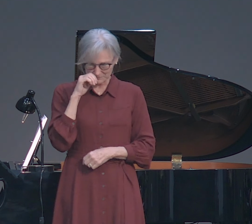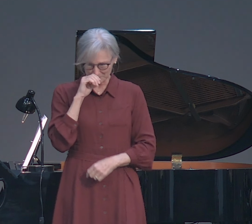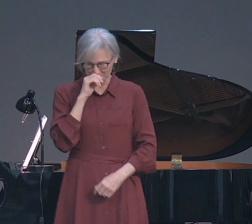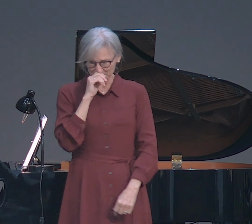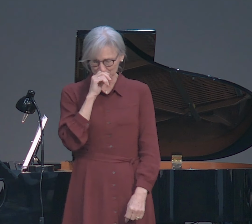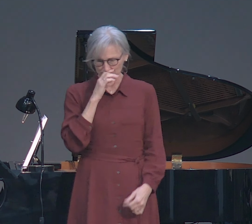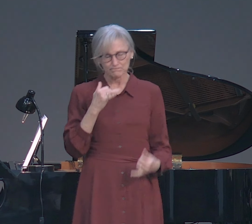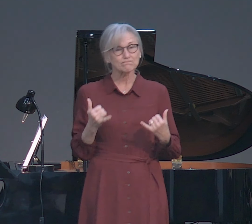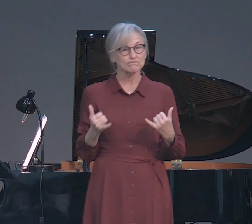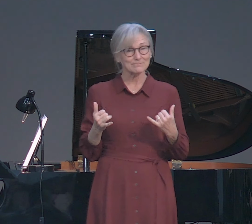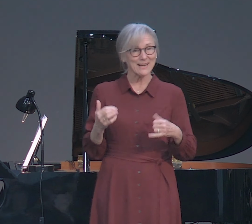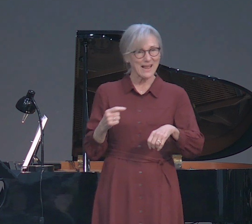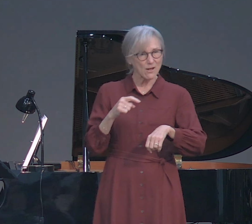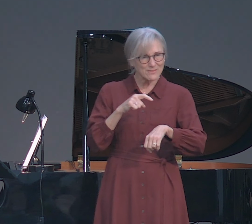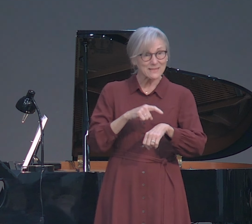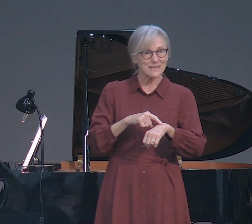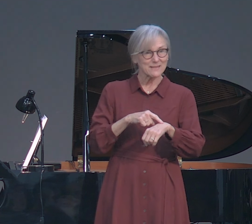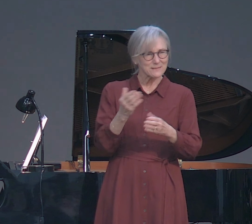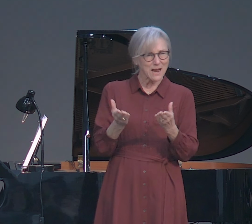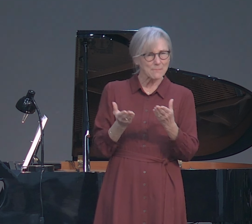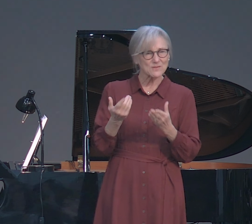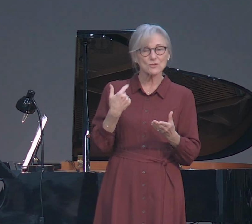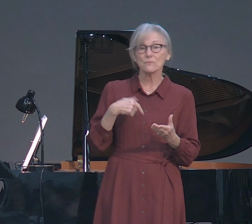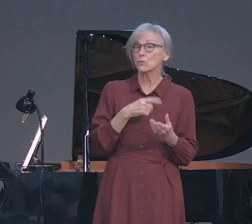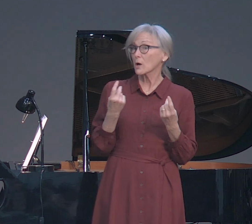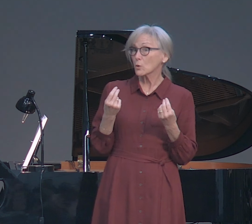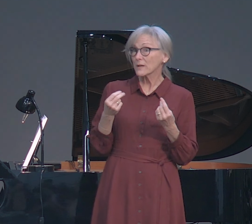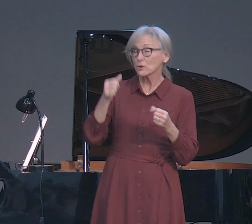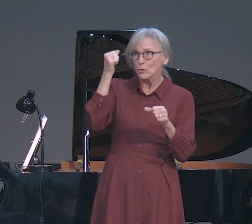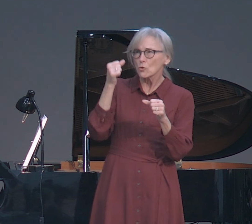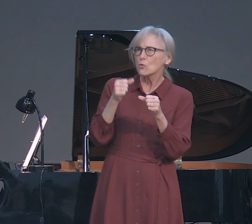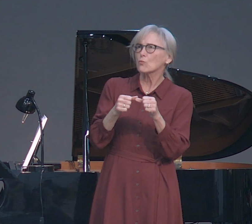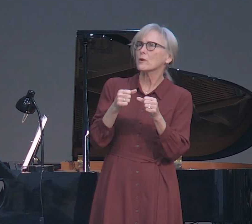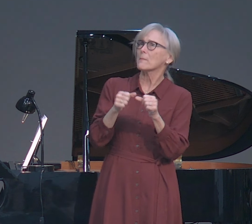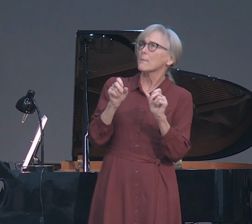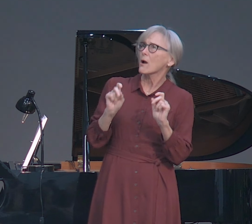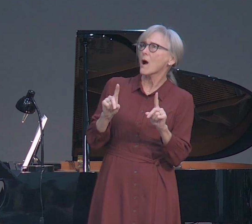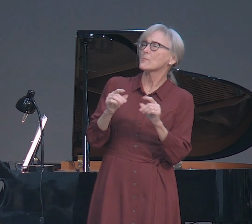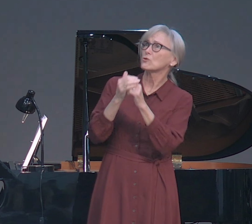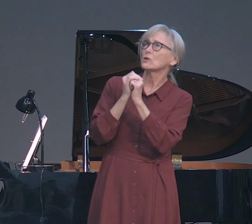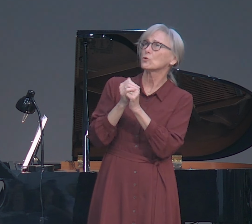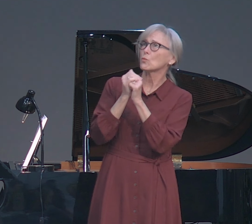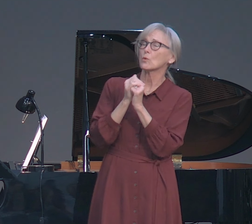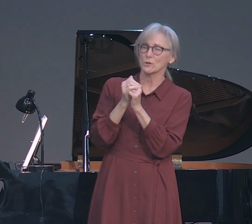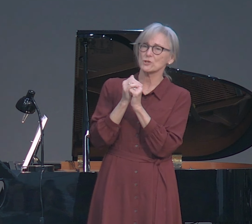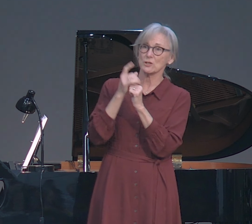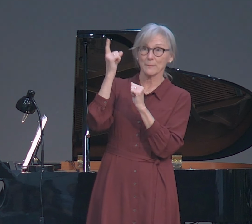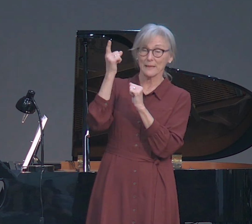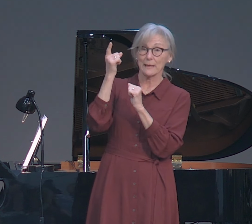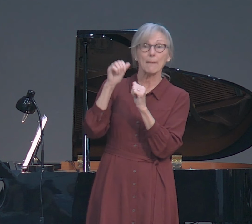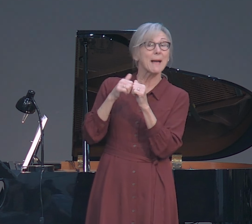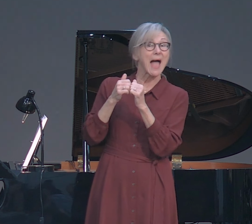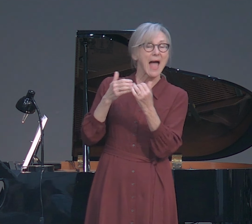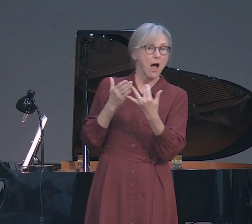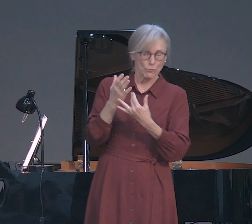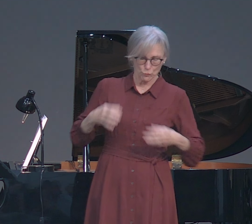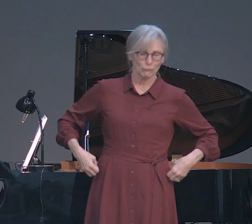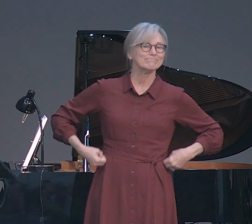As we come to this portion of the service, we're remembering that we have a great opportunity to worship through giving. You can do